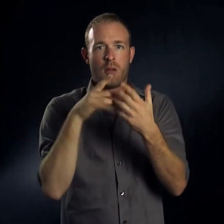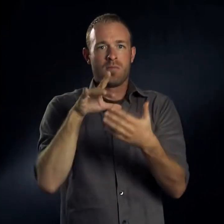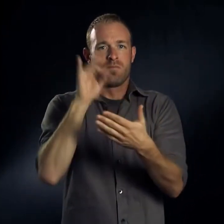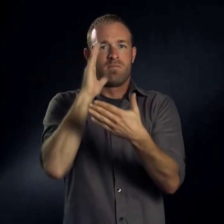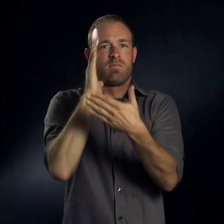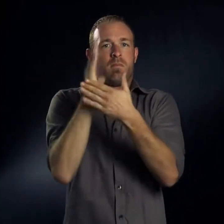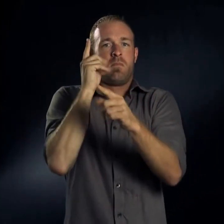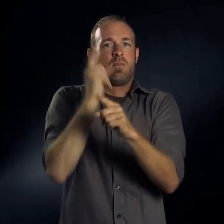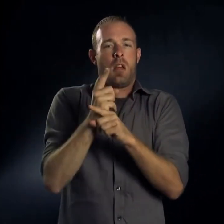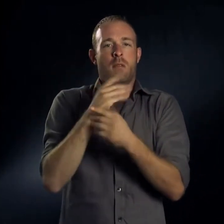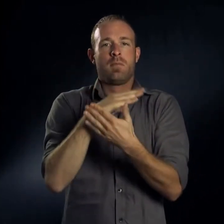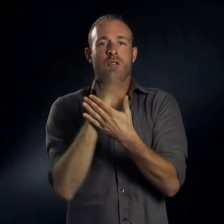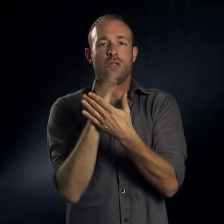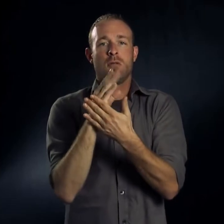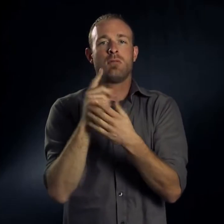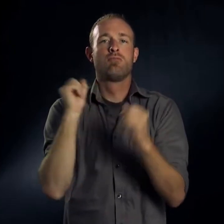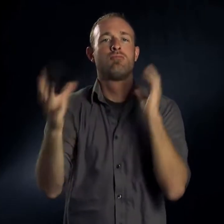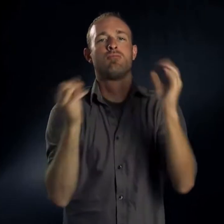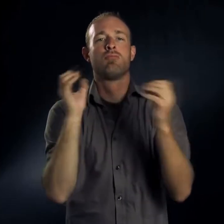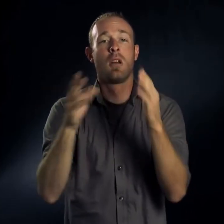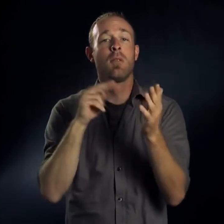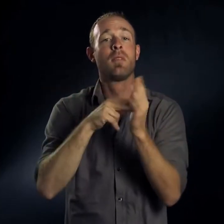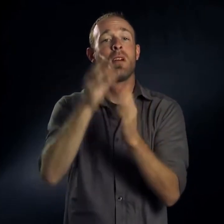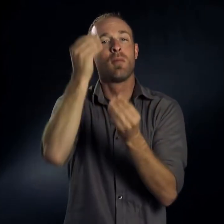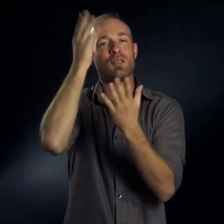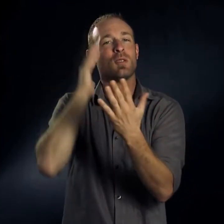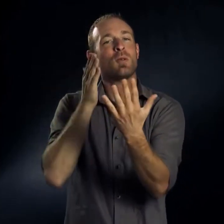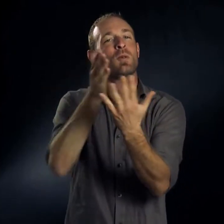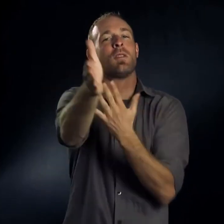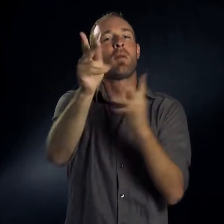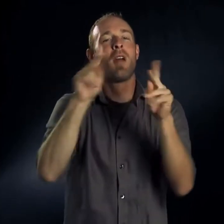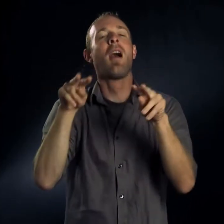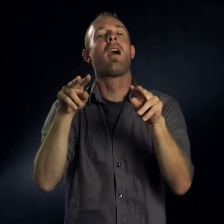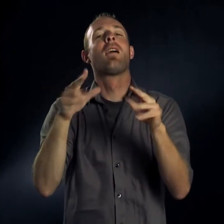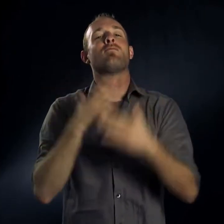And when deciding the register, you will definitely need to look at the environment.